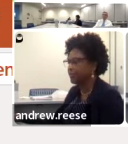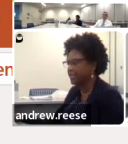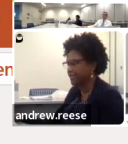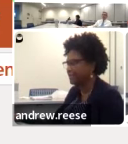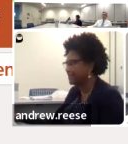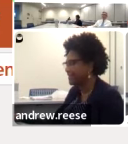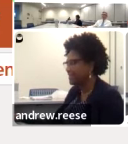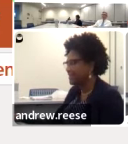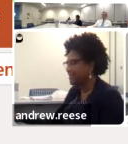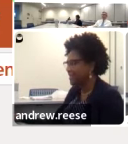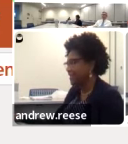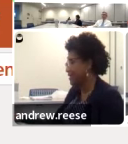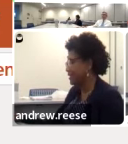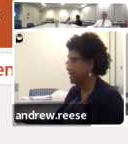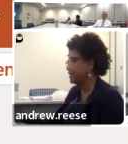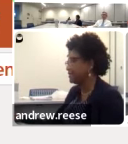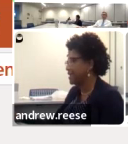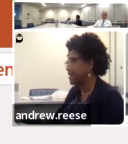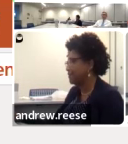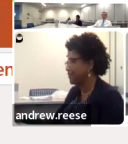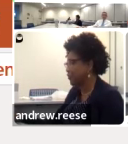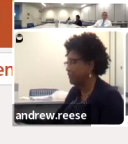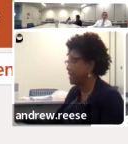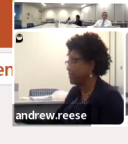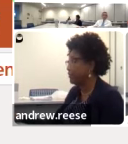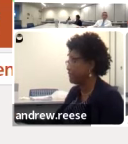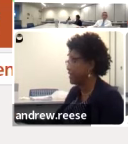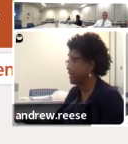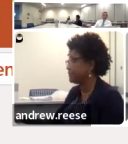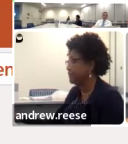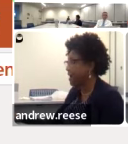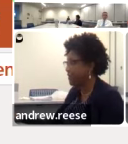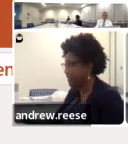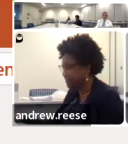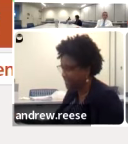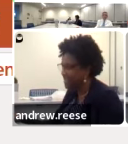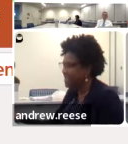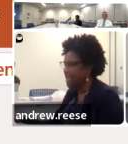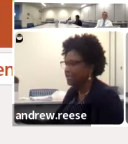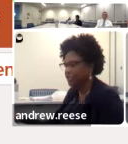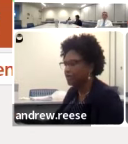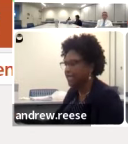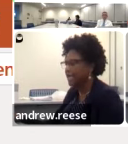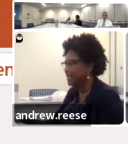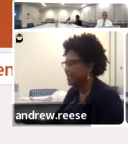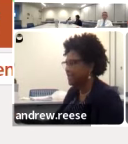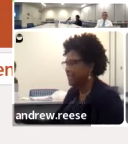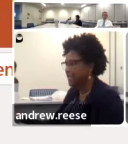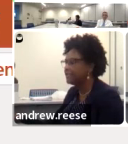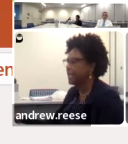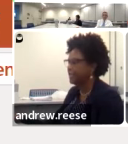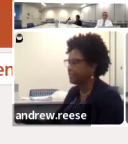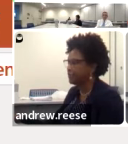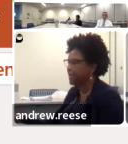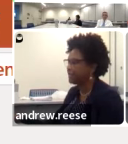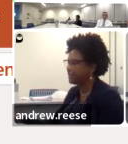rehabilitation specialist, in this case, going forward, I'm going to refer to as VRS, ensures that it